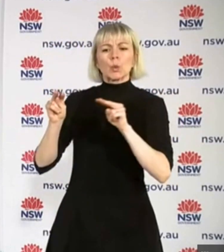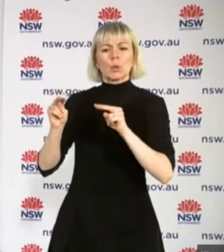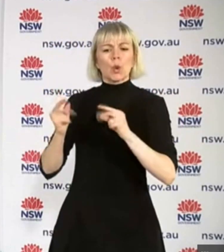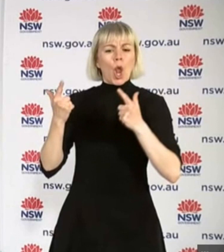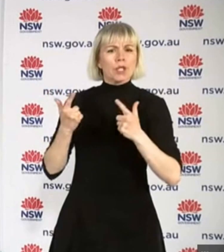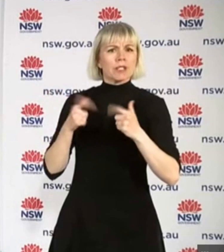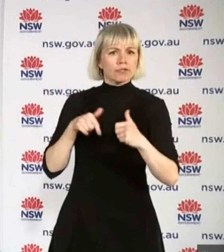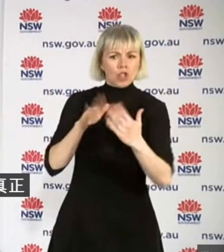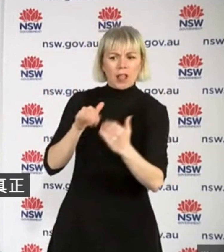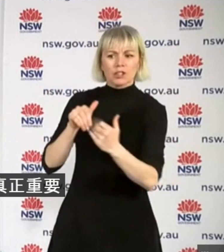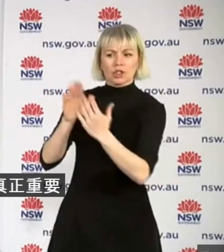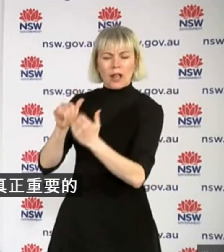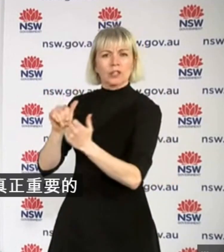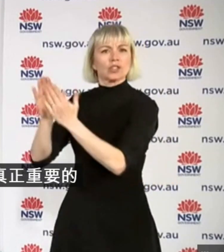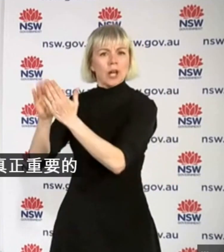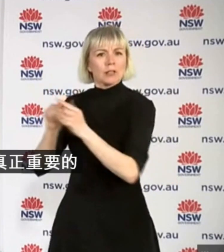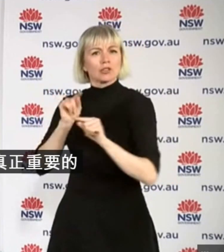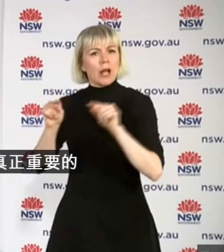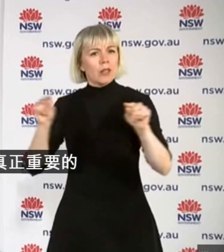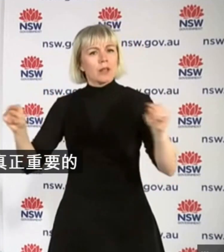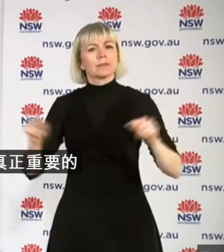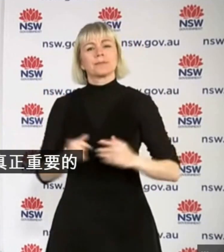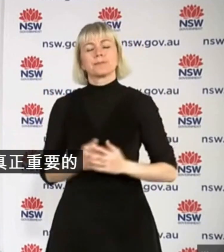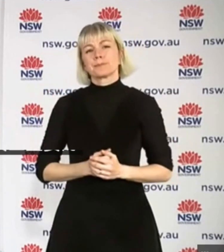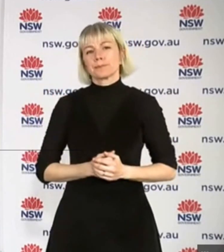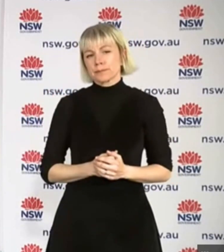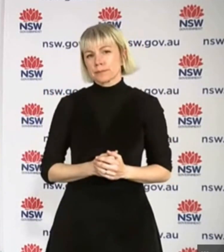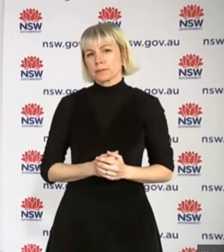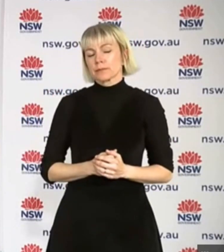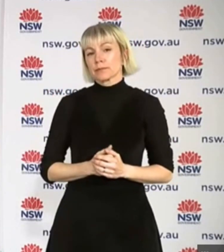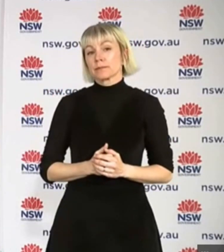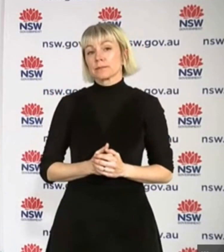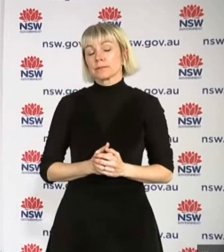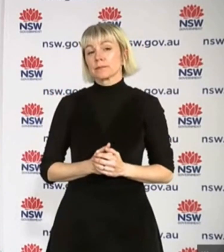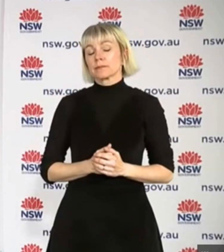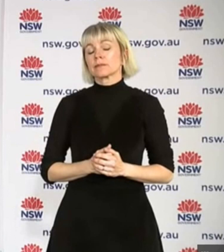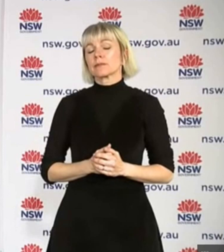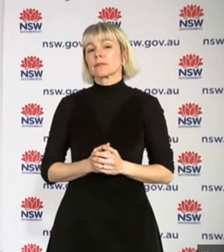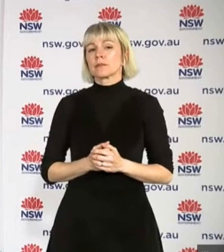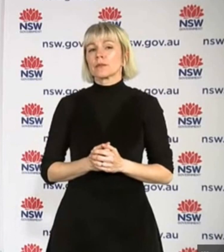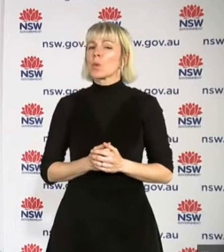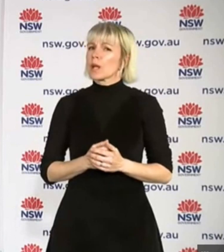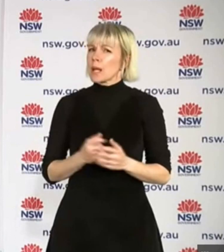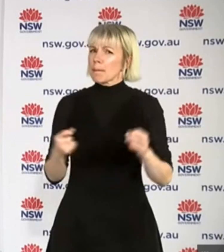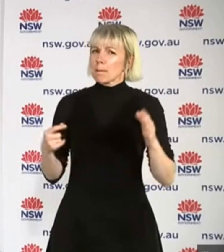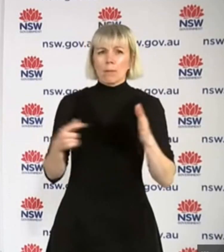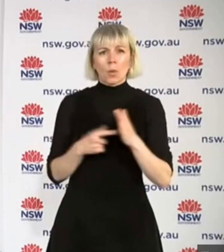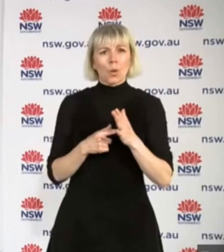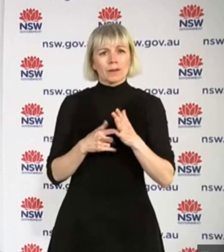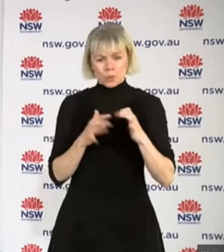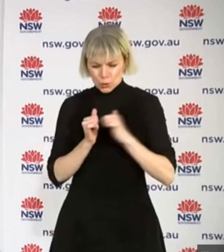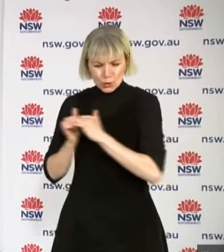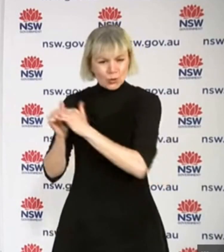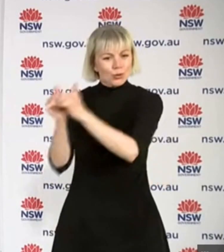consider. And what's really important for us is we not only move forward together, we move forward together safely, but